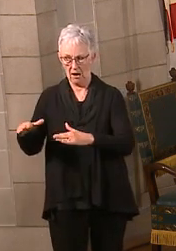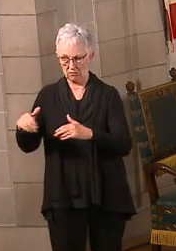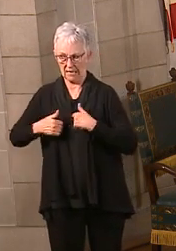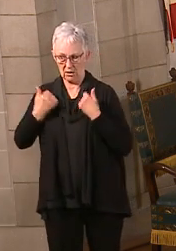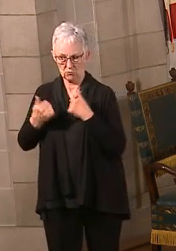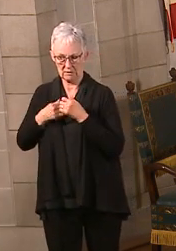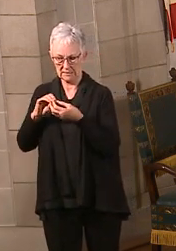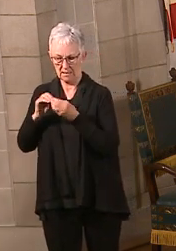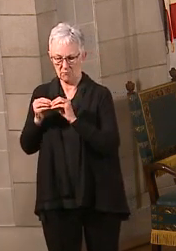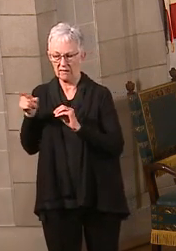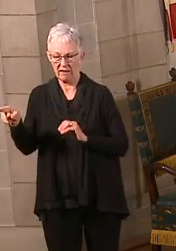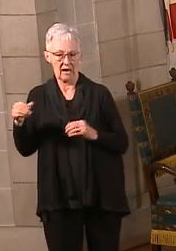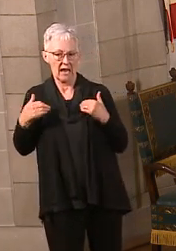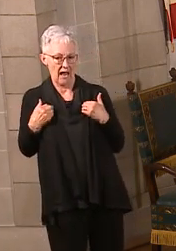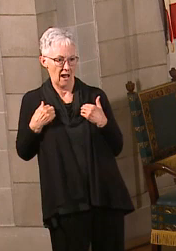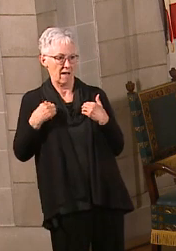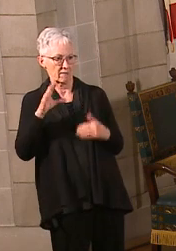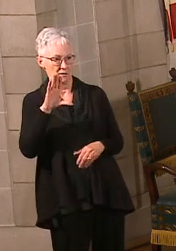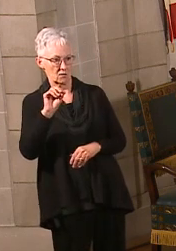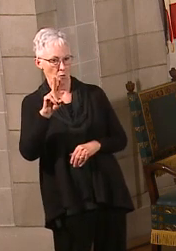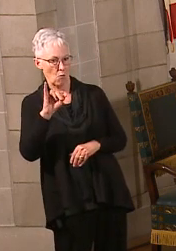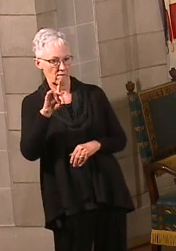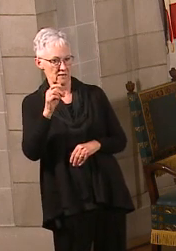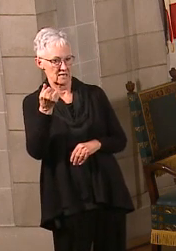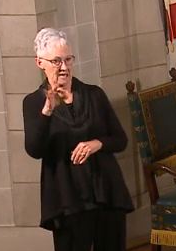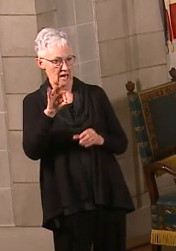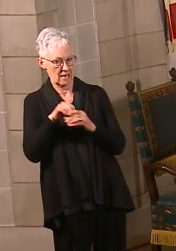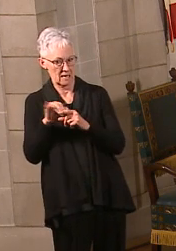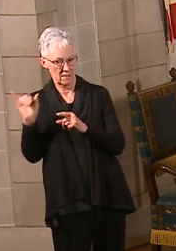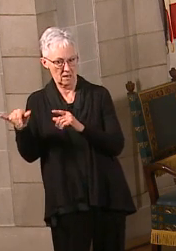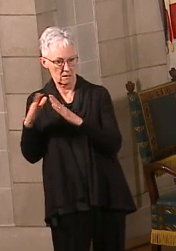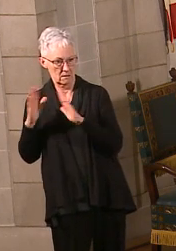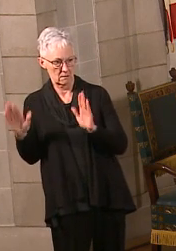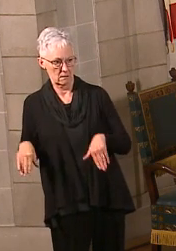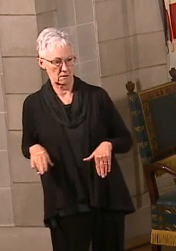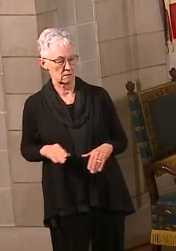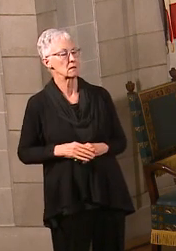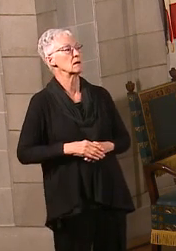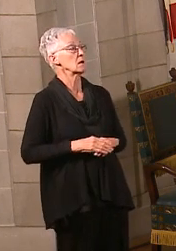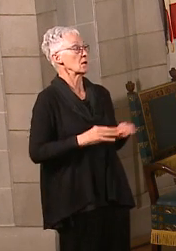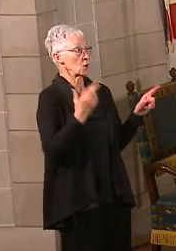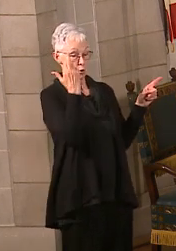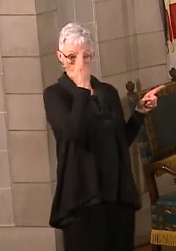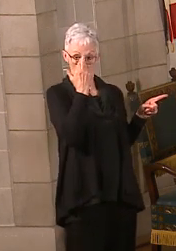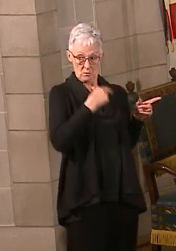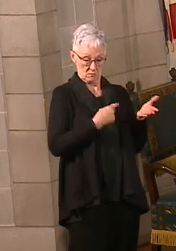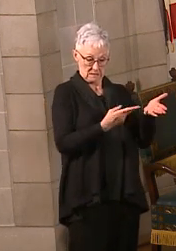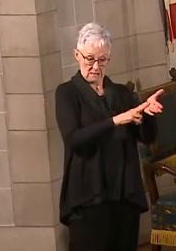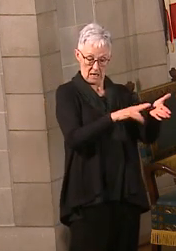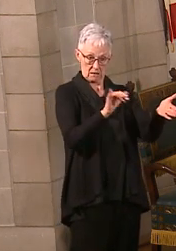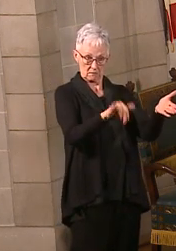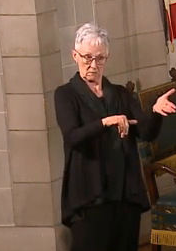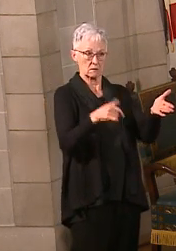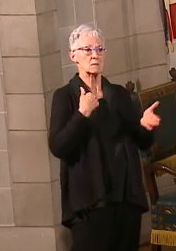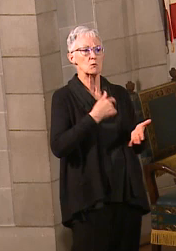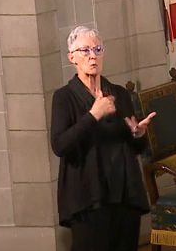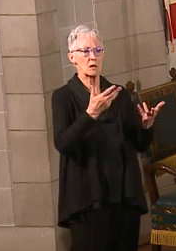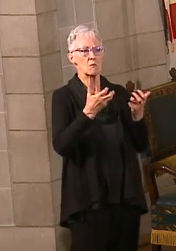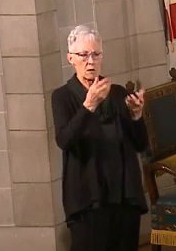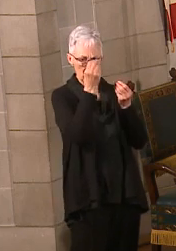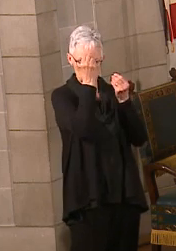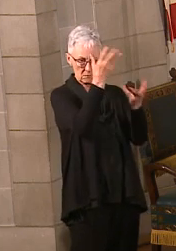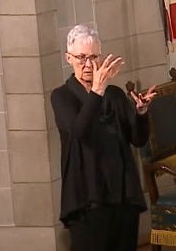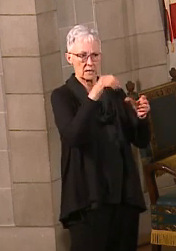addresses? Actually, when I did that executive order, it was specifically about making sure that we could get information into our Nebraska Health Information System,